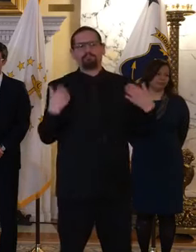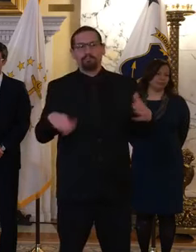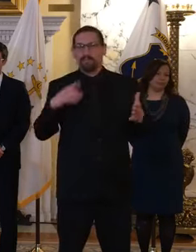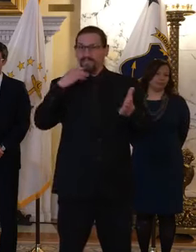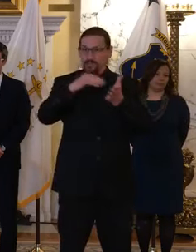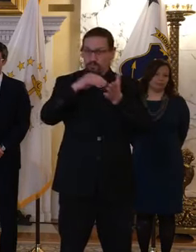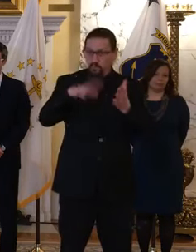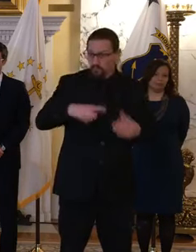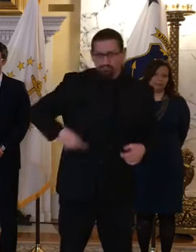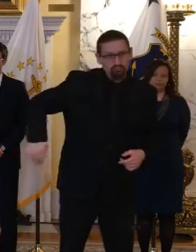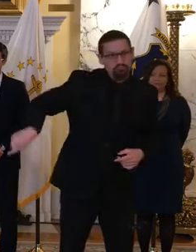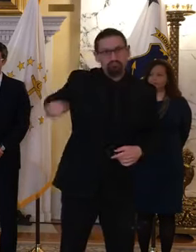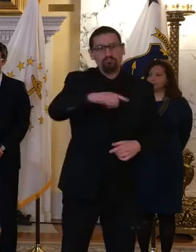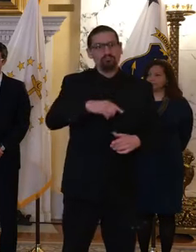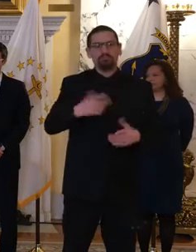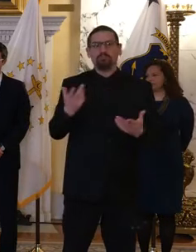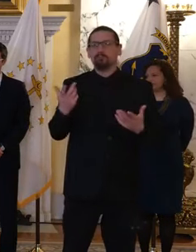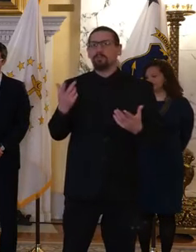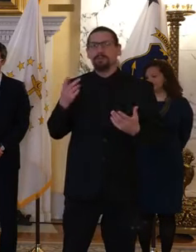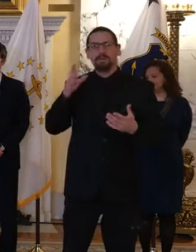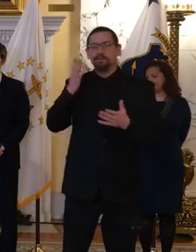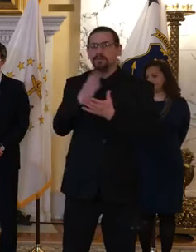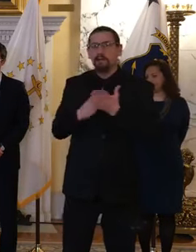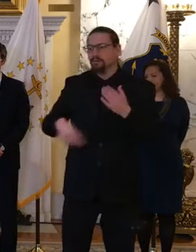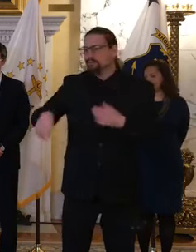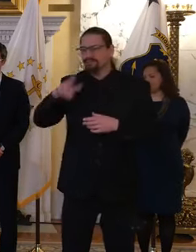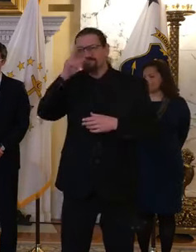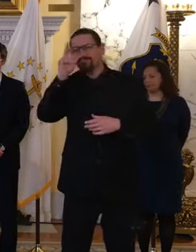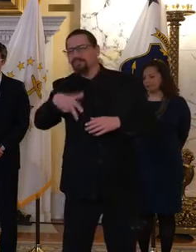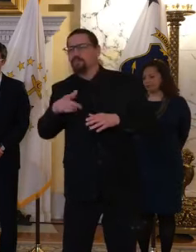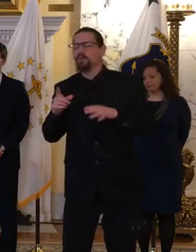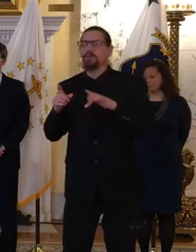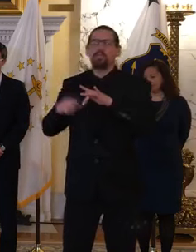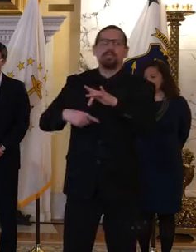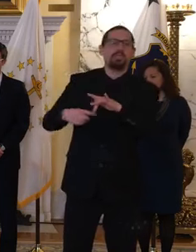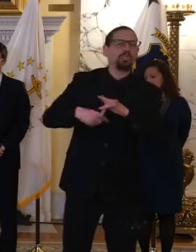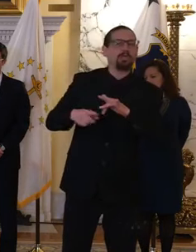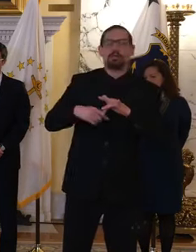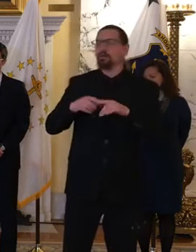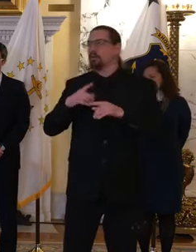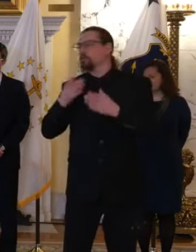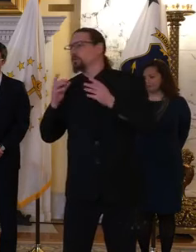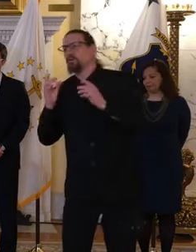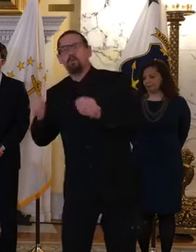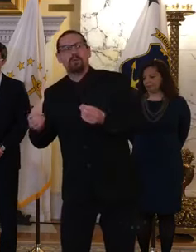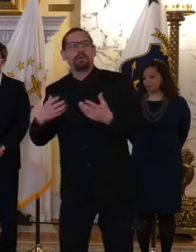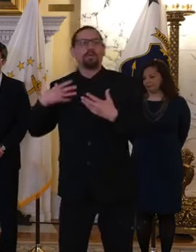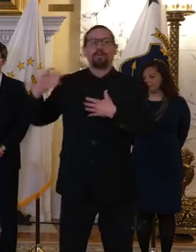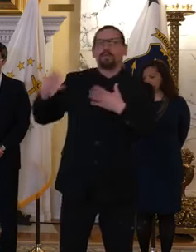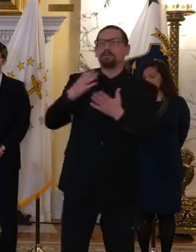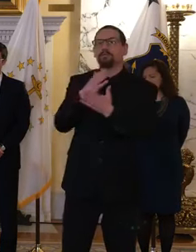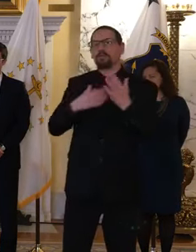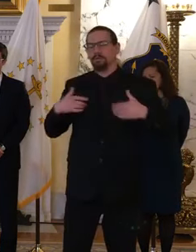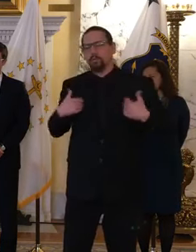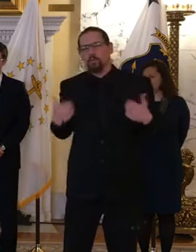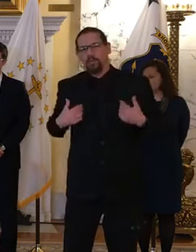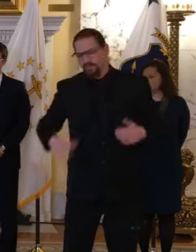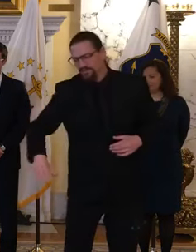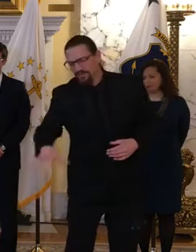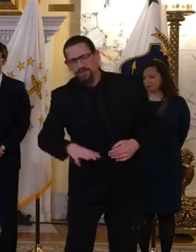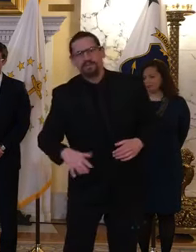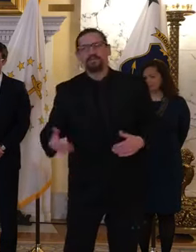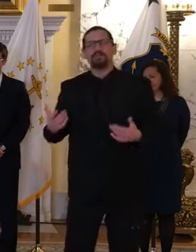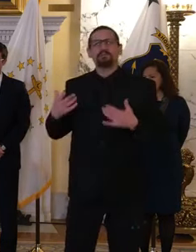it kind of stinks not to be able to go to school and see your friends and hang out with your friends, for the little kids, you know, having recess with your